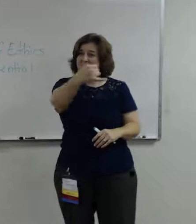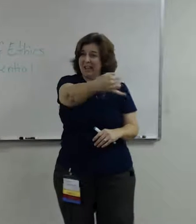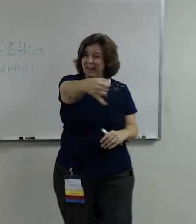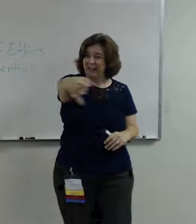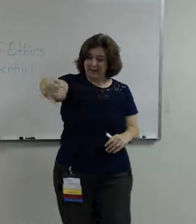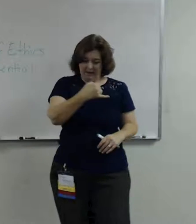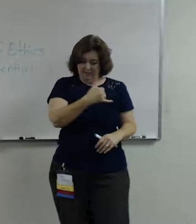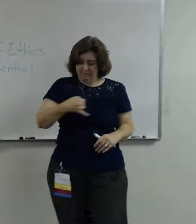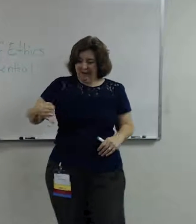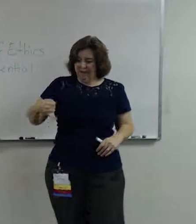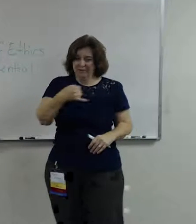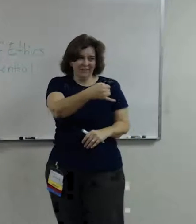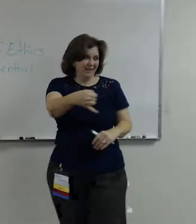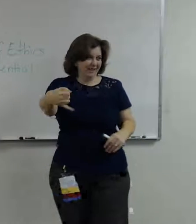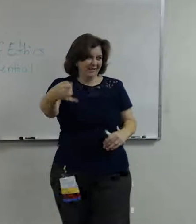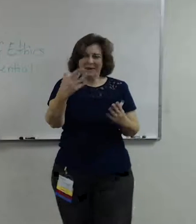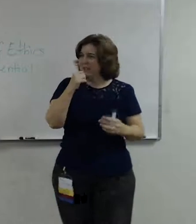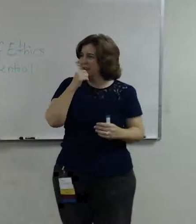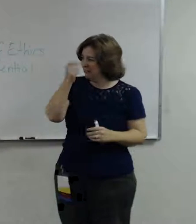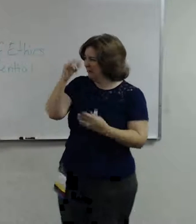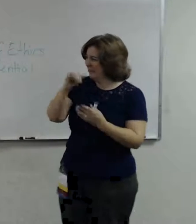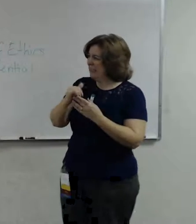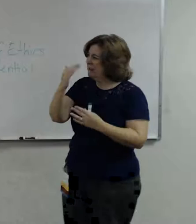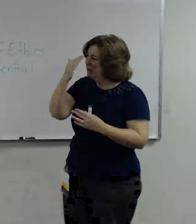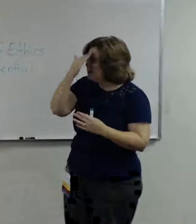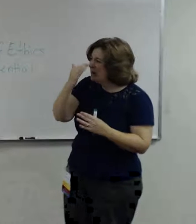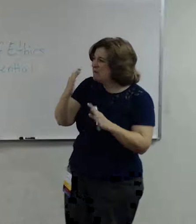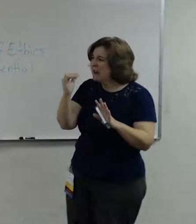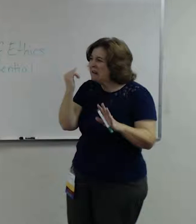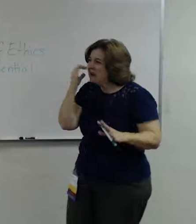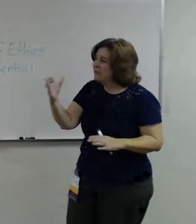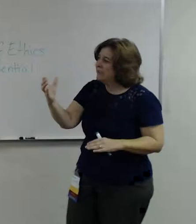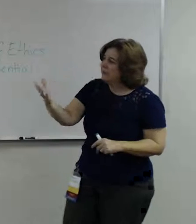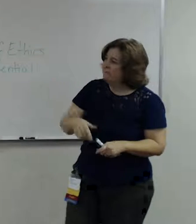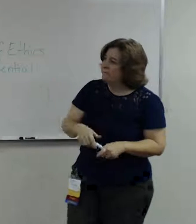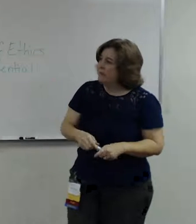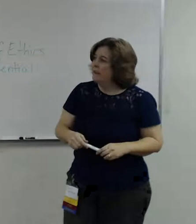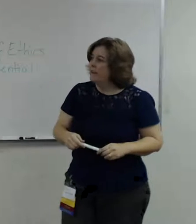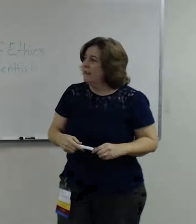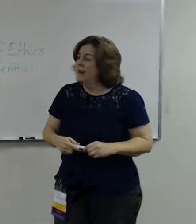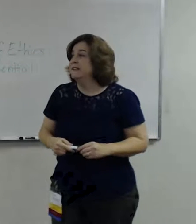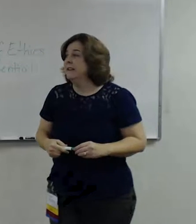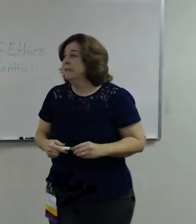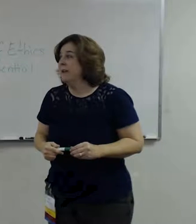understand boundaries. Maybe they don't understand. They know that concept. And I would say it